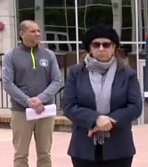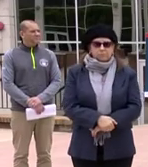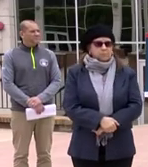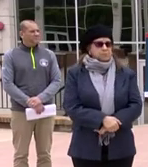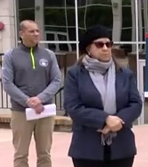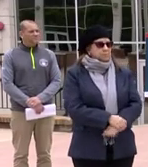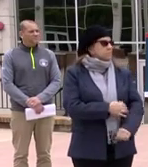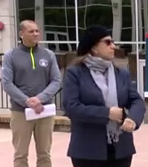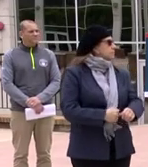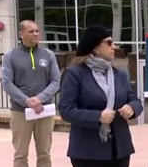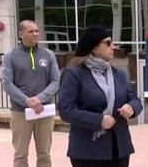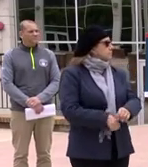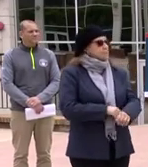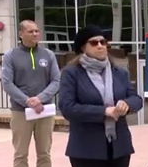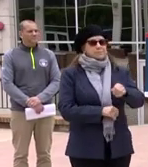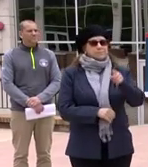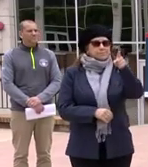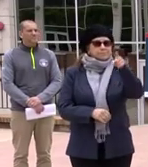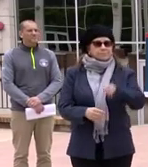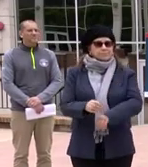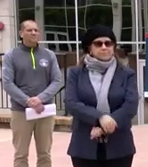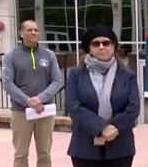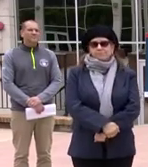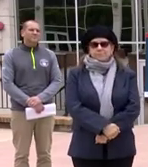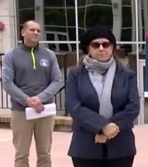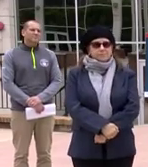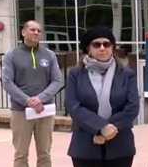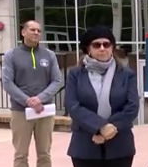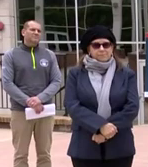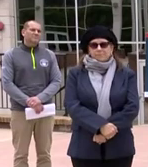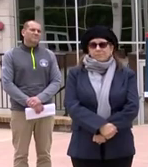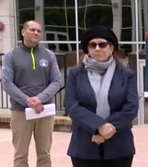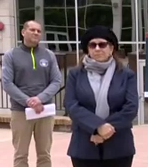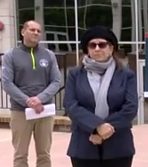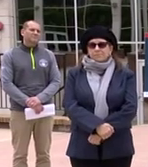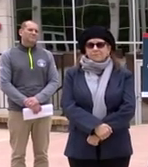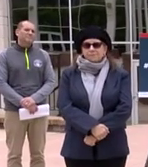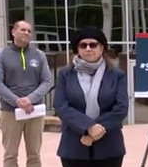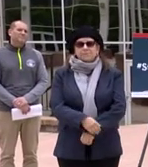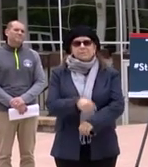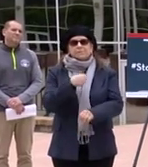Okay, a few more. Yes, Martin. I know part of this involves